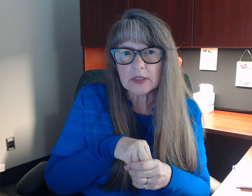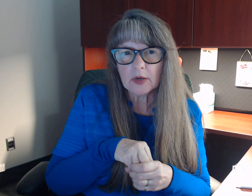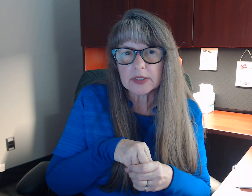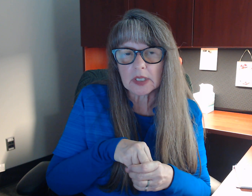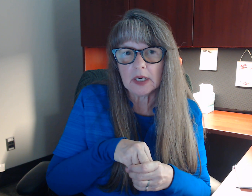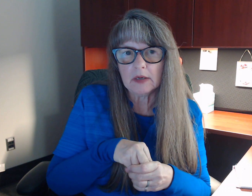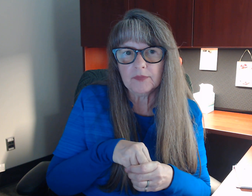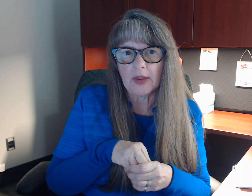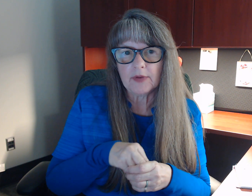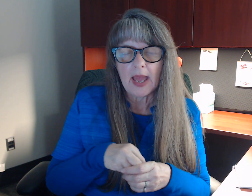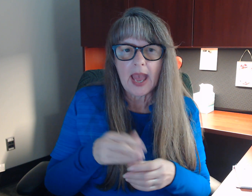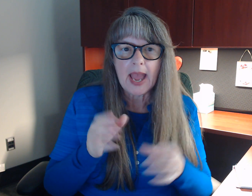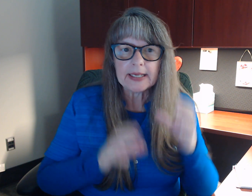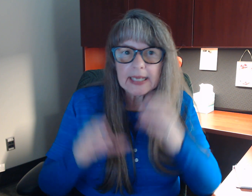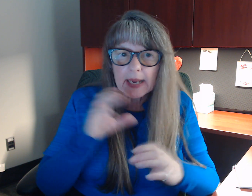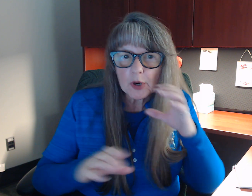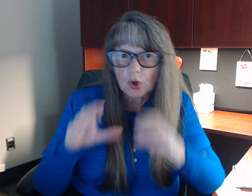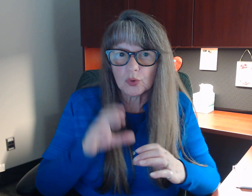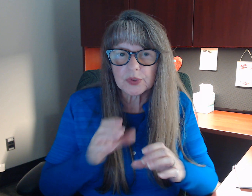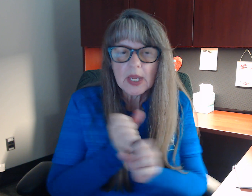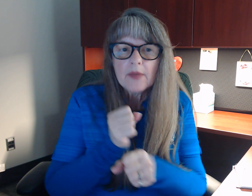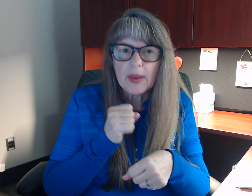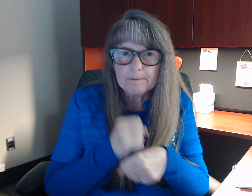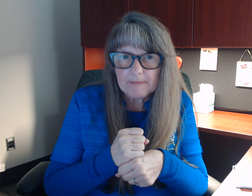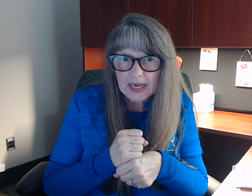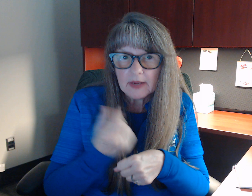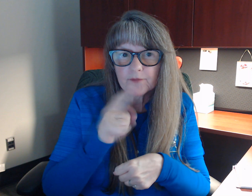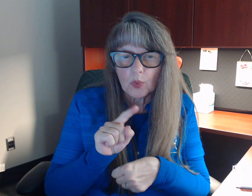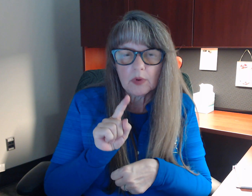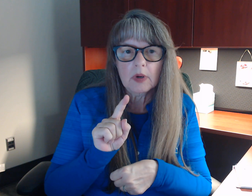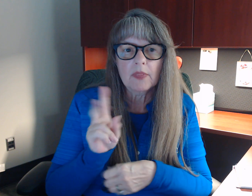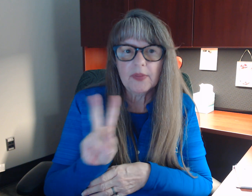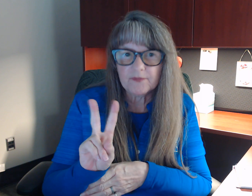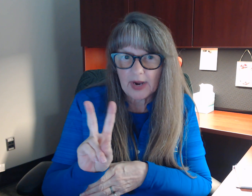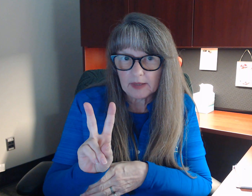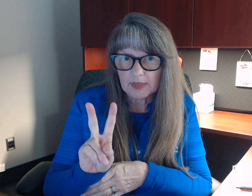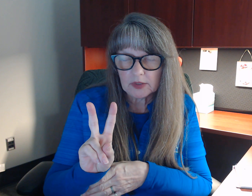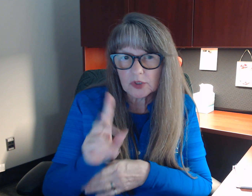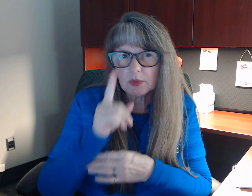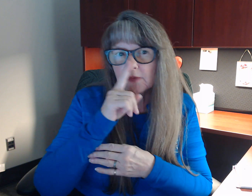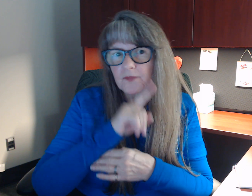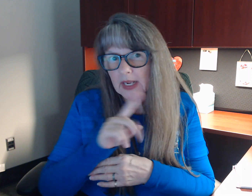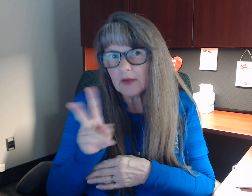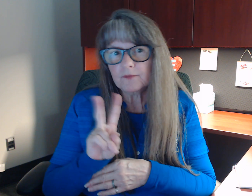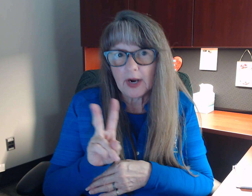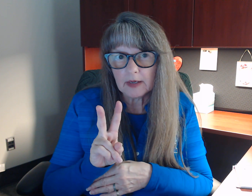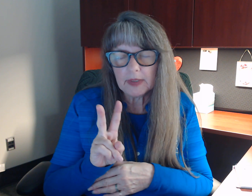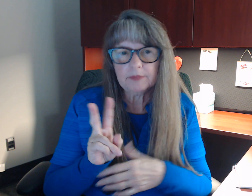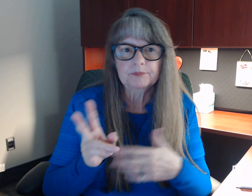It's they've had chemicals that made it for the vitamin. So it's a fake vitamin.